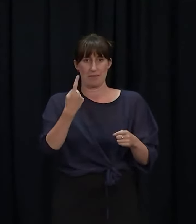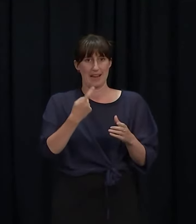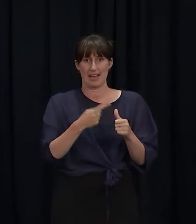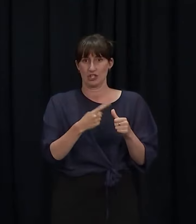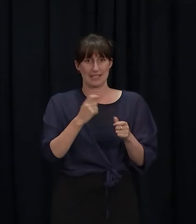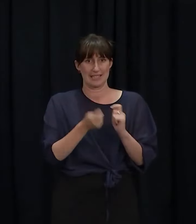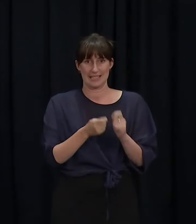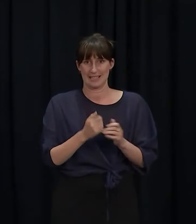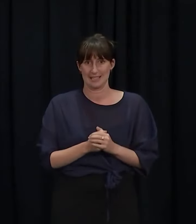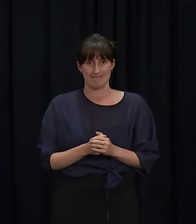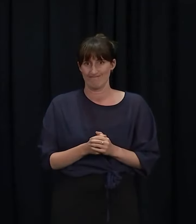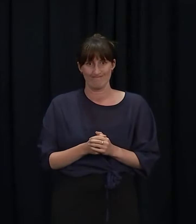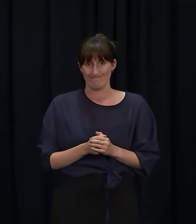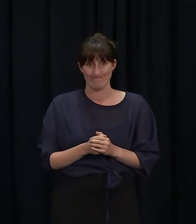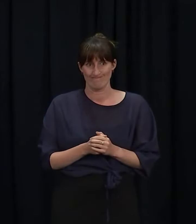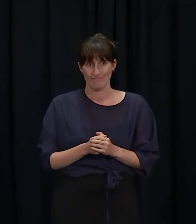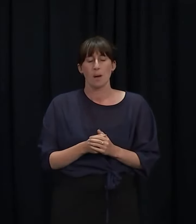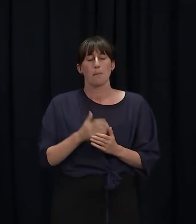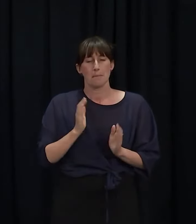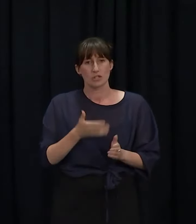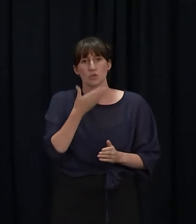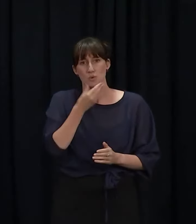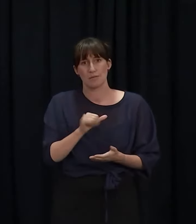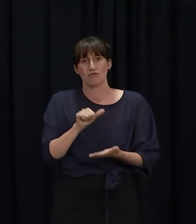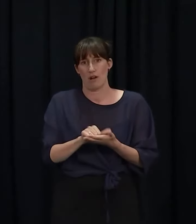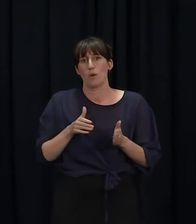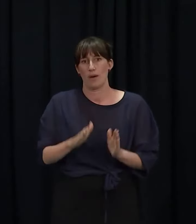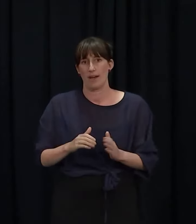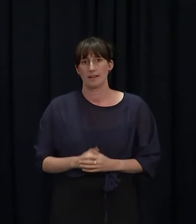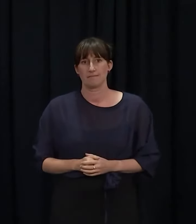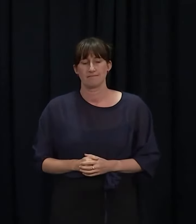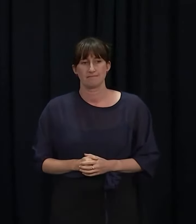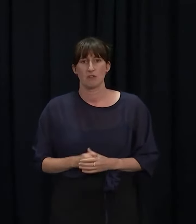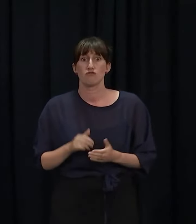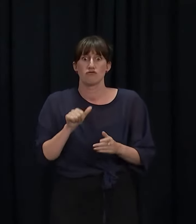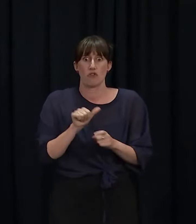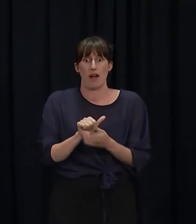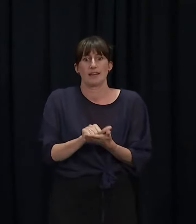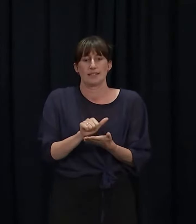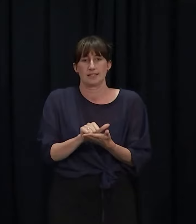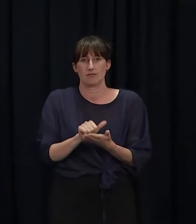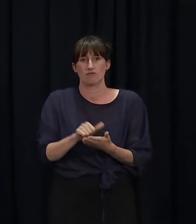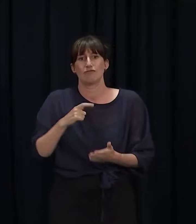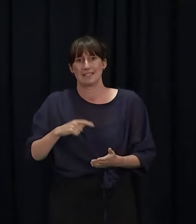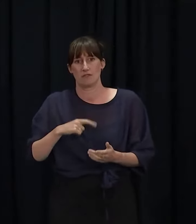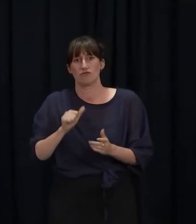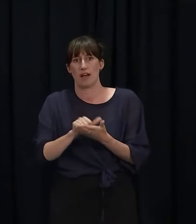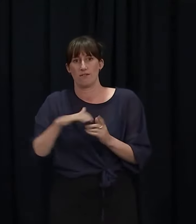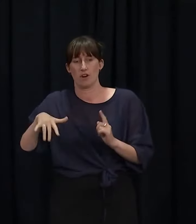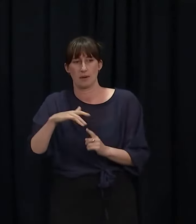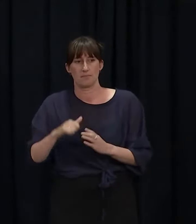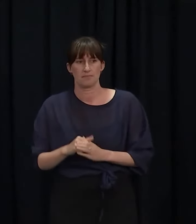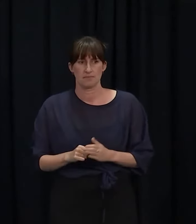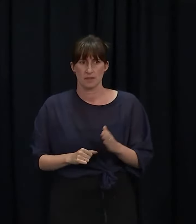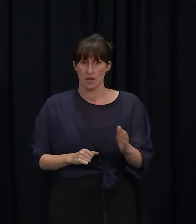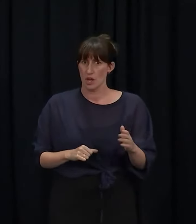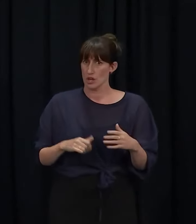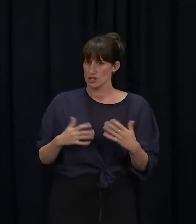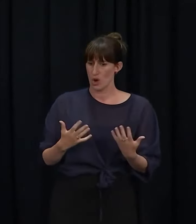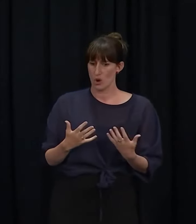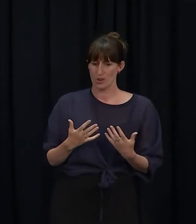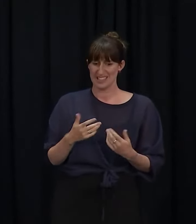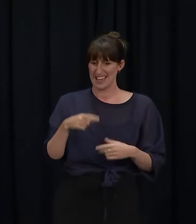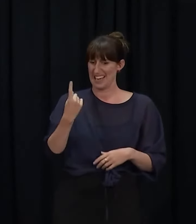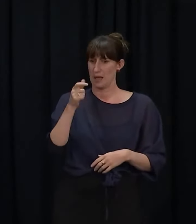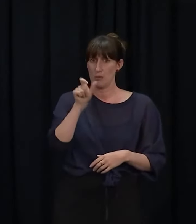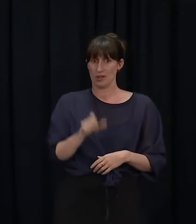negatives, we do want to make sure that we use them in the right environments. So you're saying that you're not expecting households ever to be able to use them themselves at home?